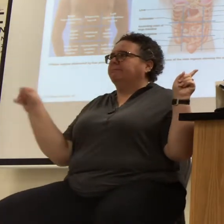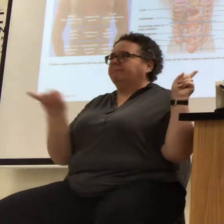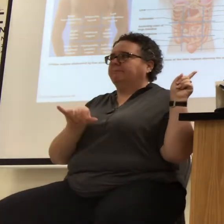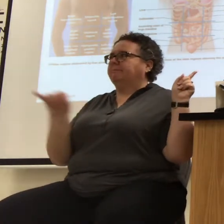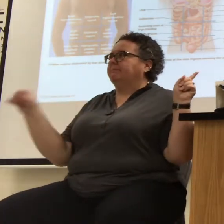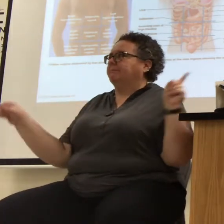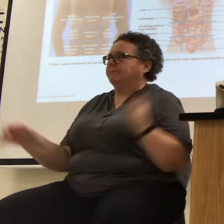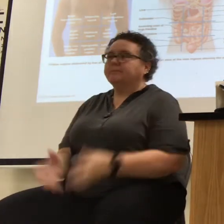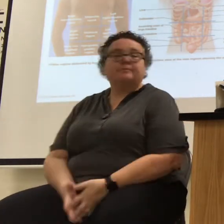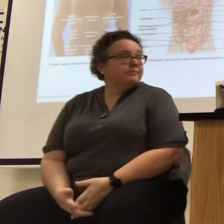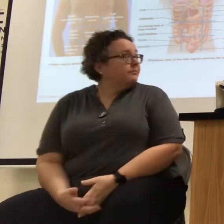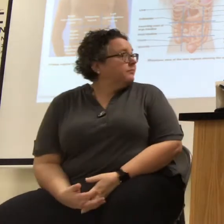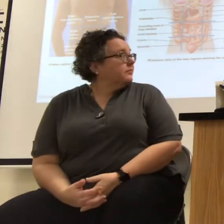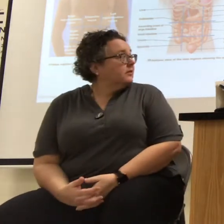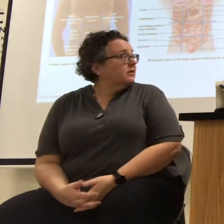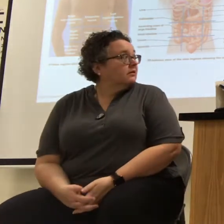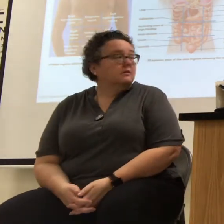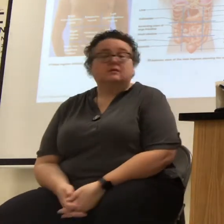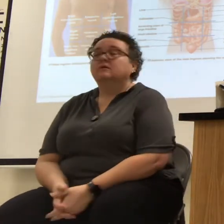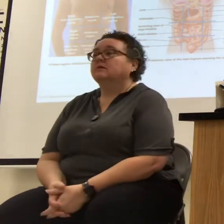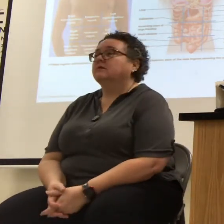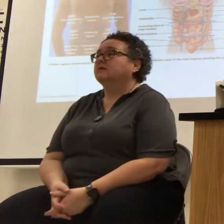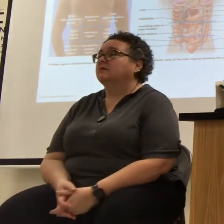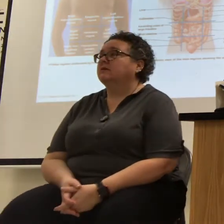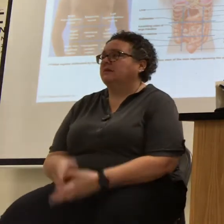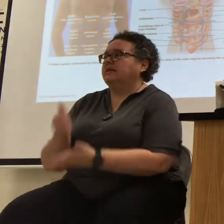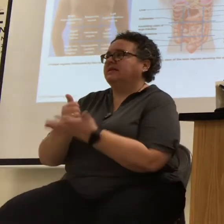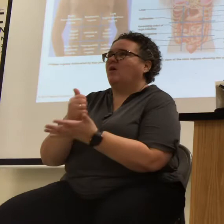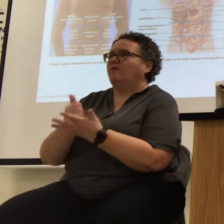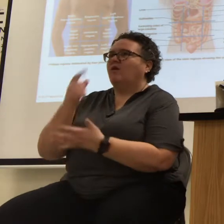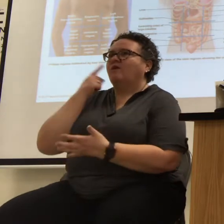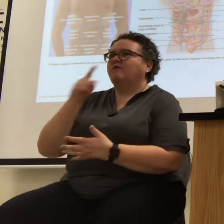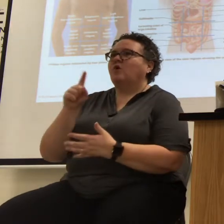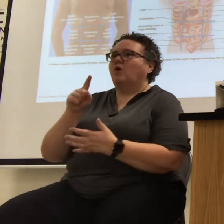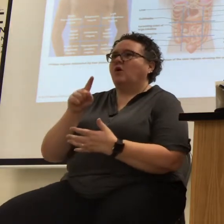hypochondriac region, and in the middle,